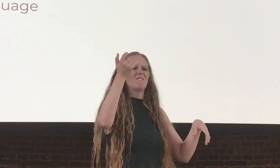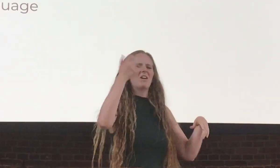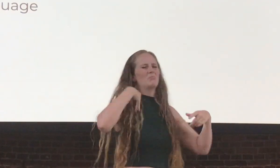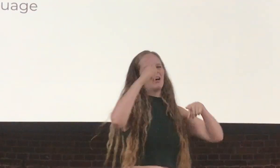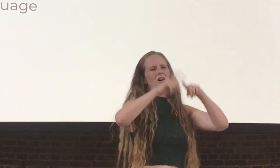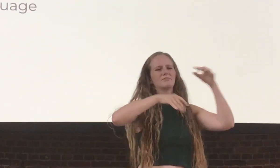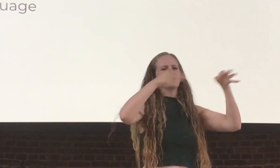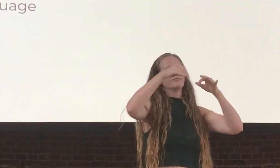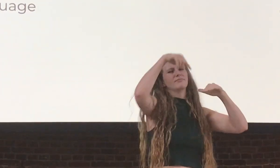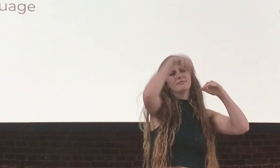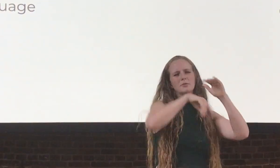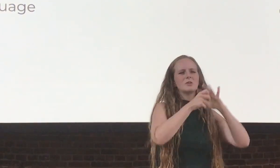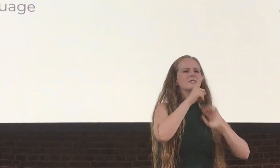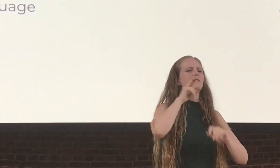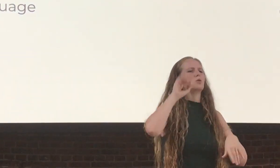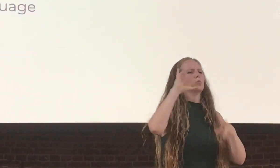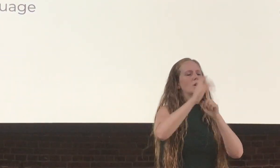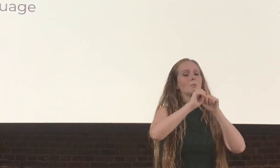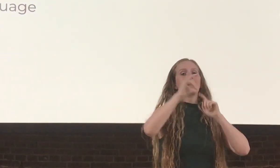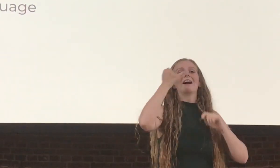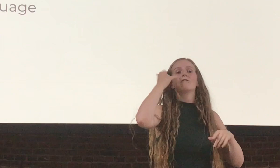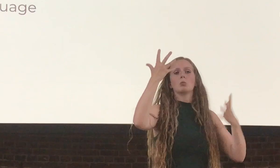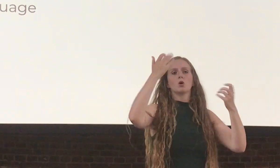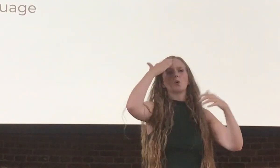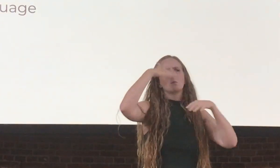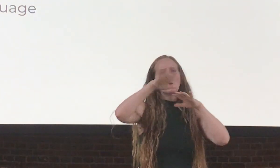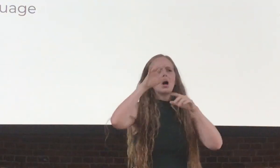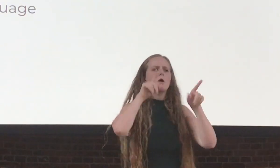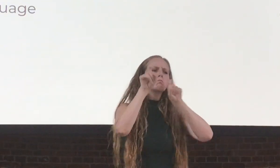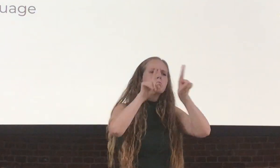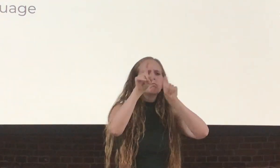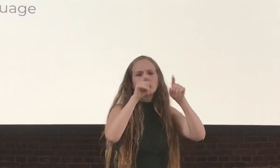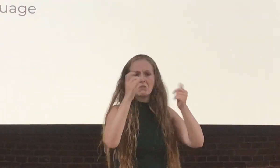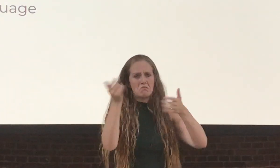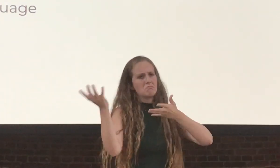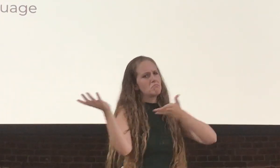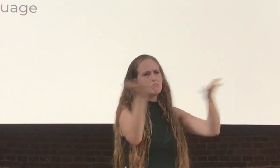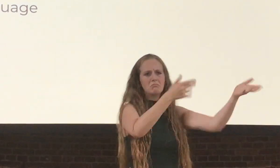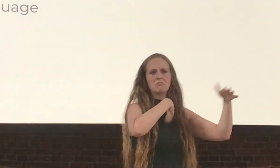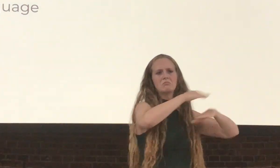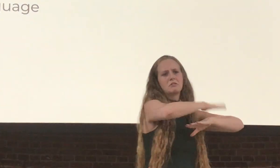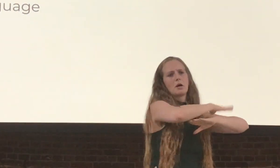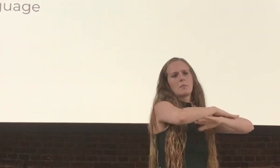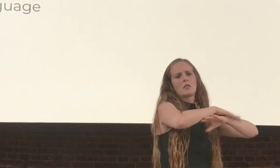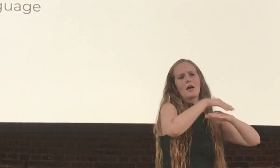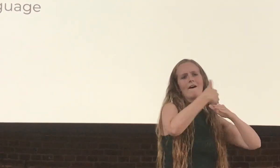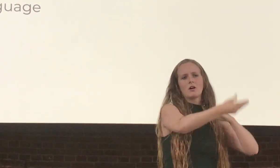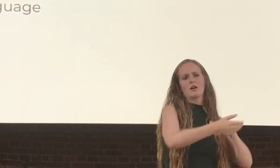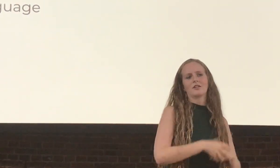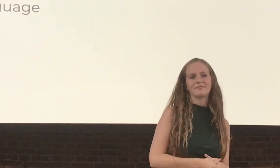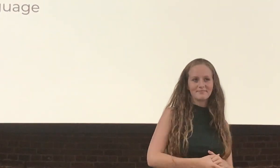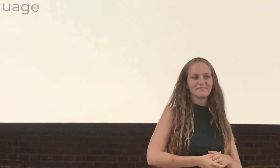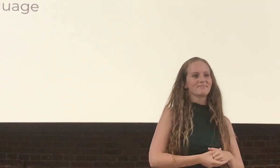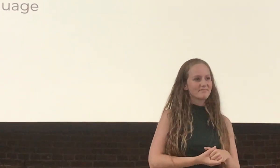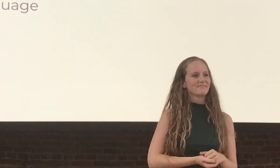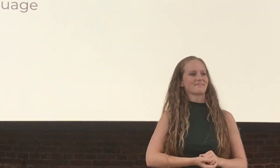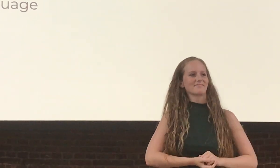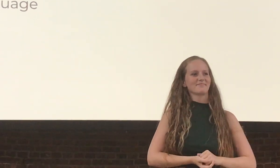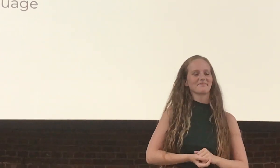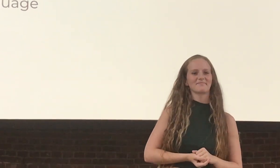sign languages, which is not possible today. Now, I'm not going to talk about deaf culture. We spent a lot of time this week in our group working on that this week, but please